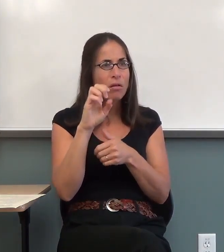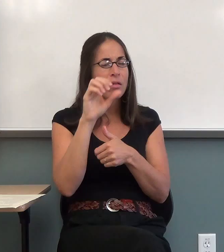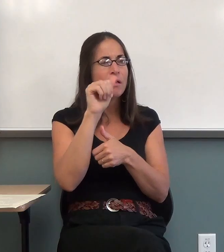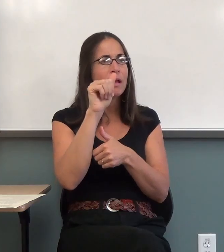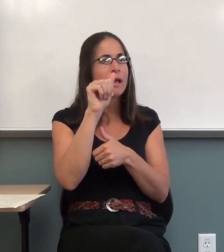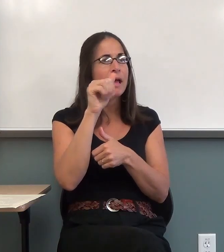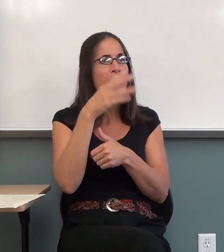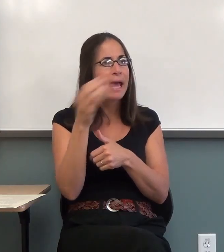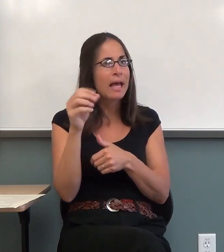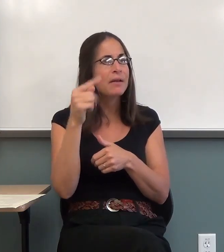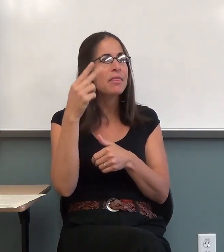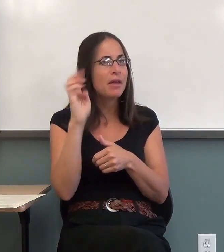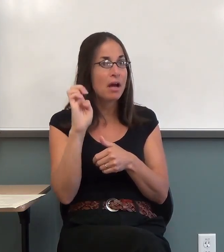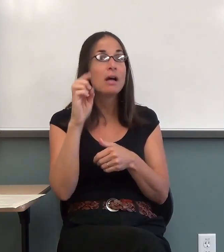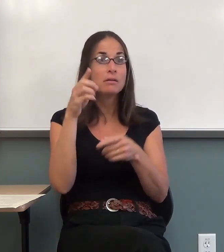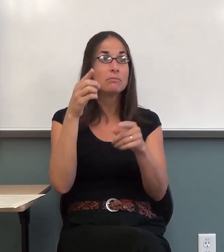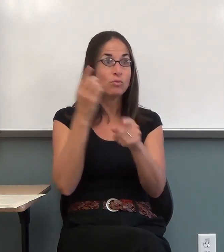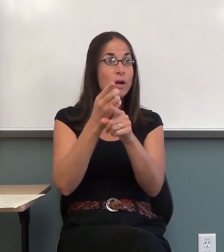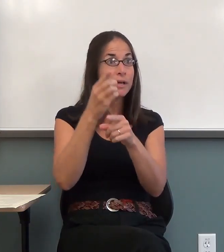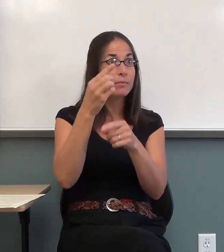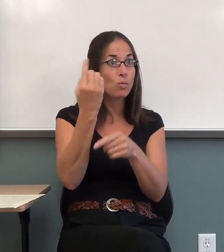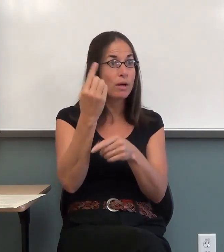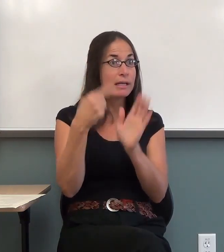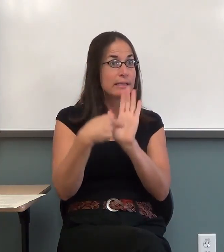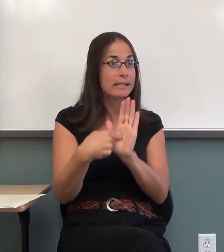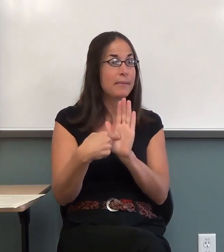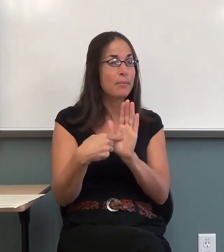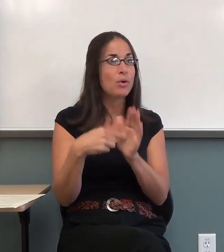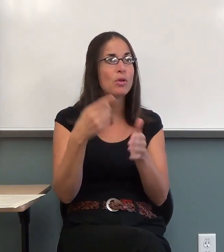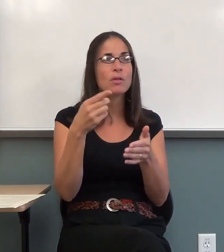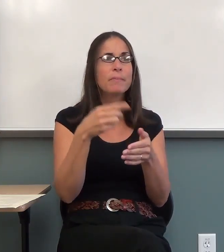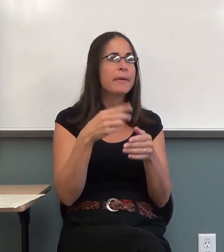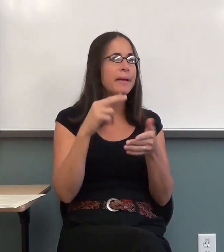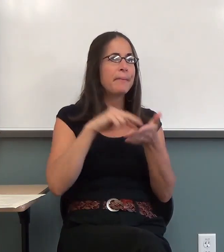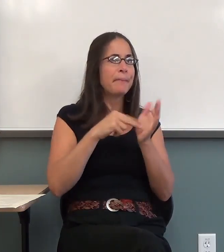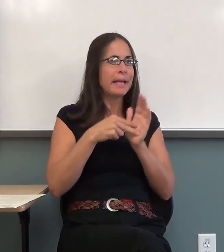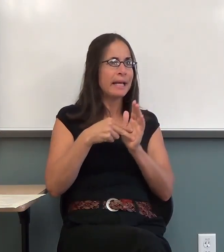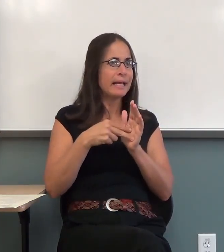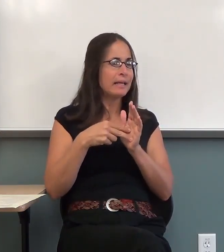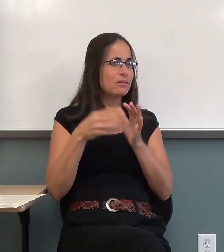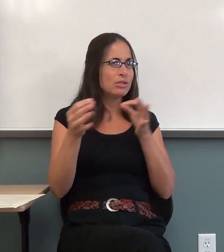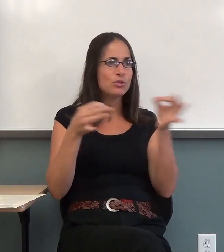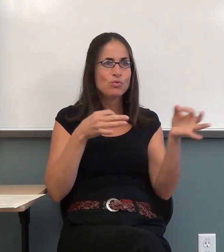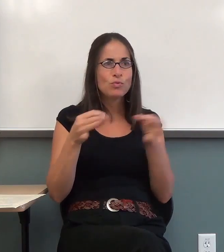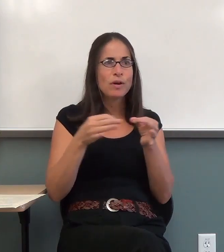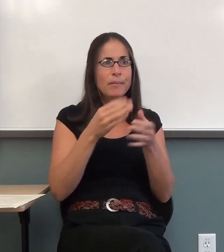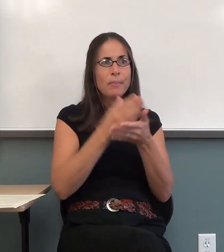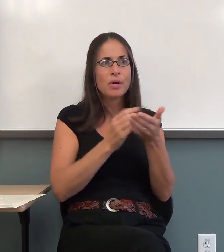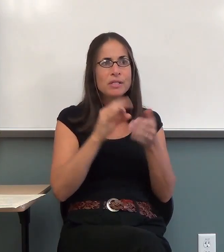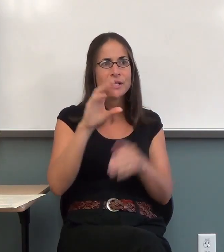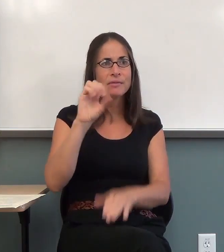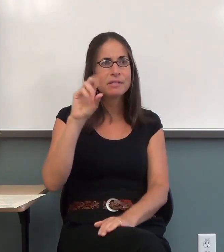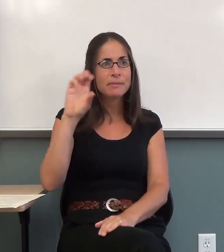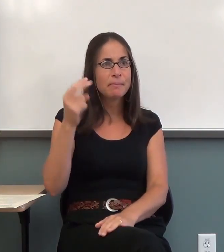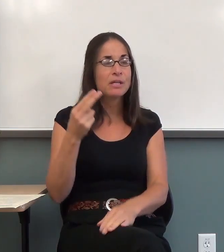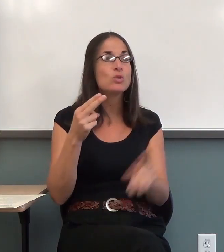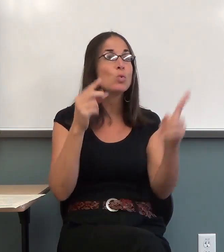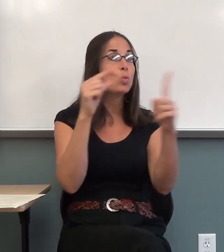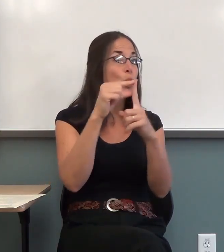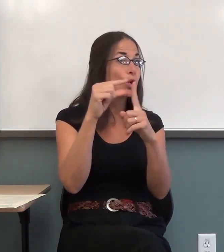Well done. That's an article. Good. But what does parts of speech mean? Words. It's the function that a word has in